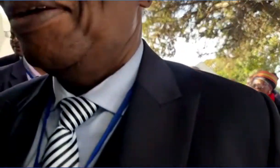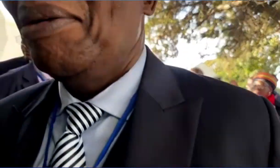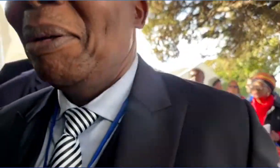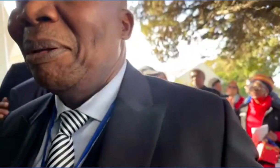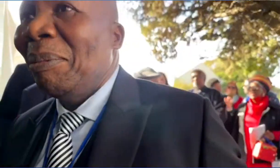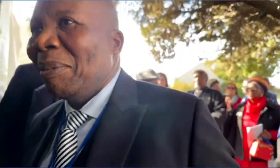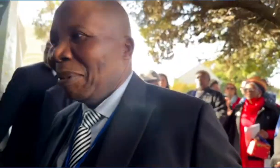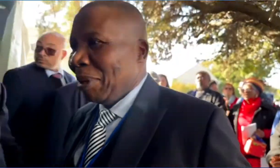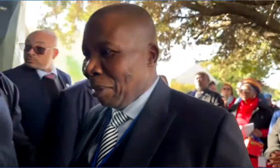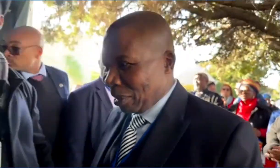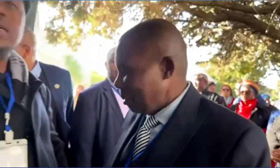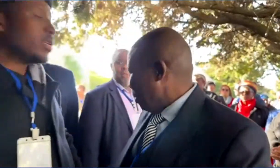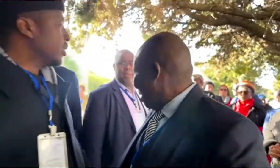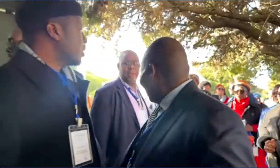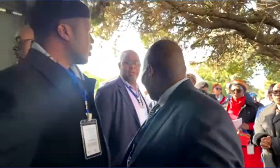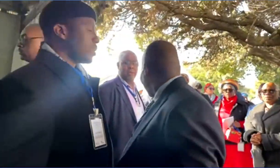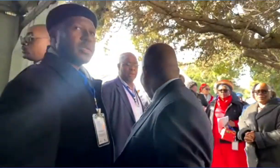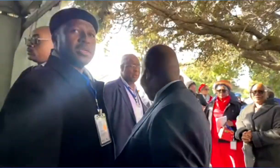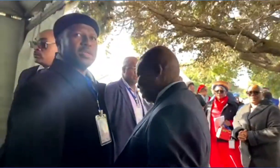It did.